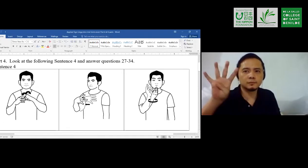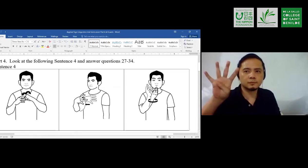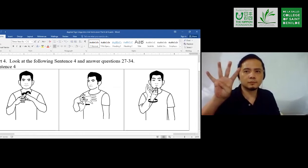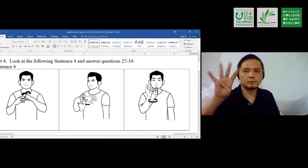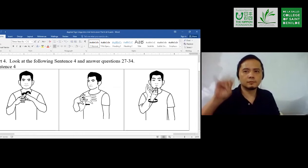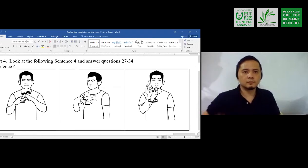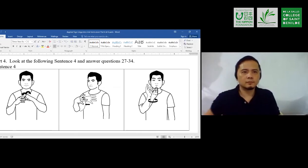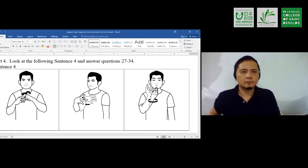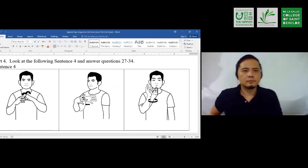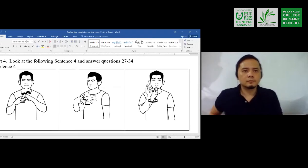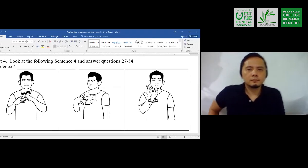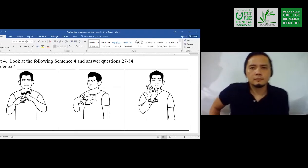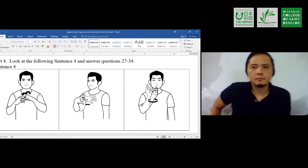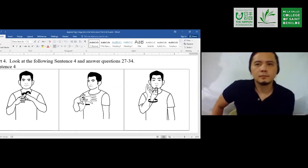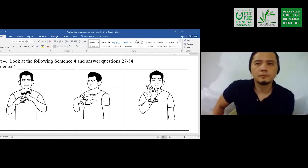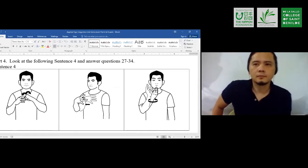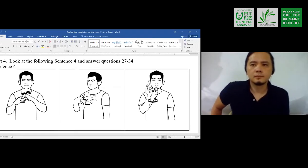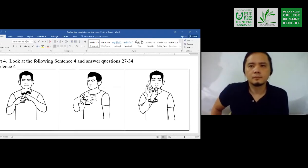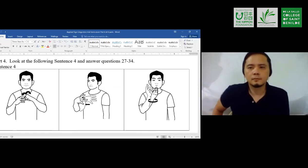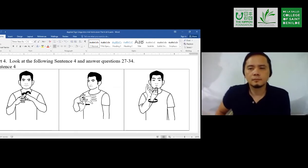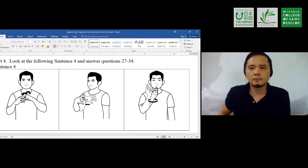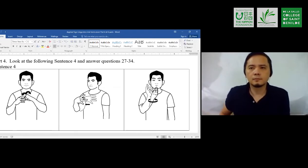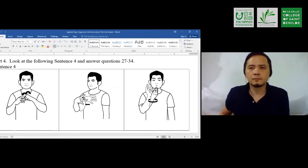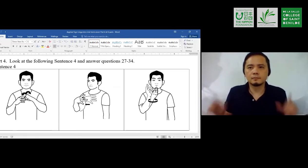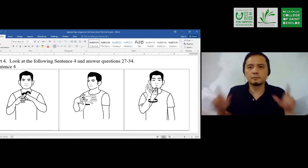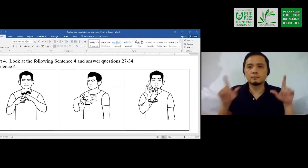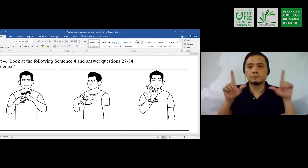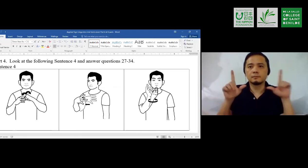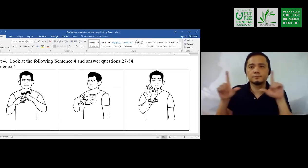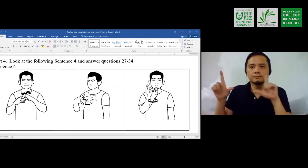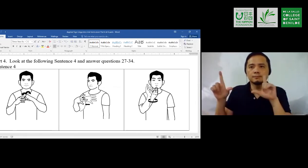Okay, so grapes like who?